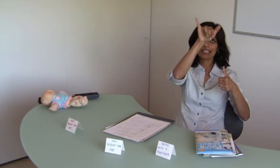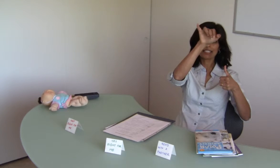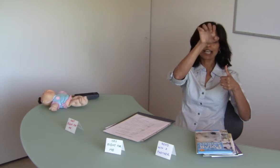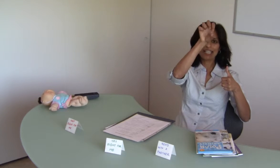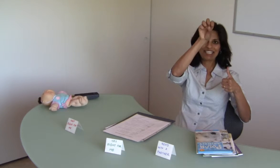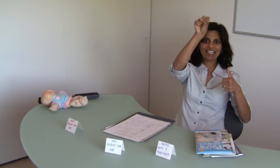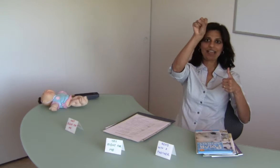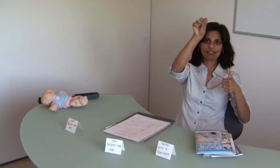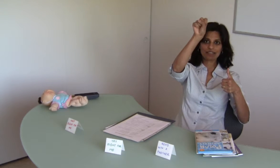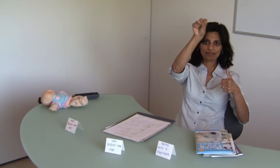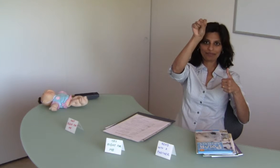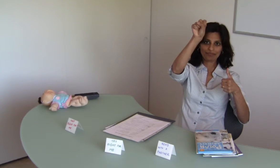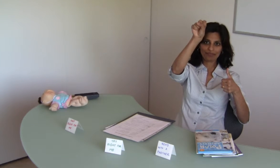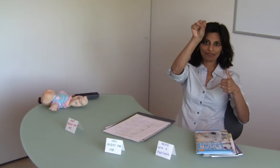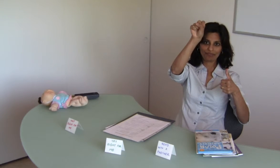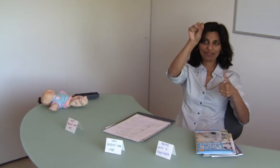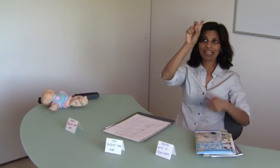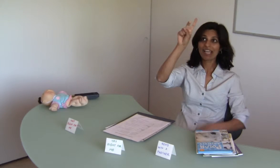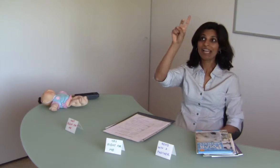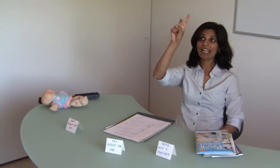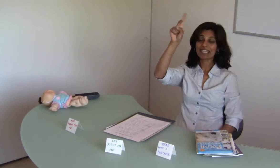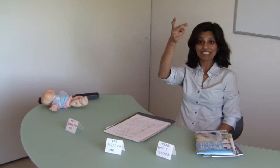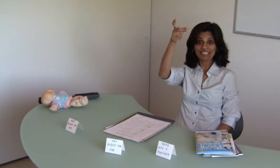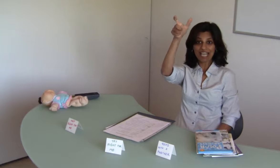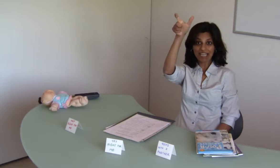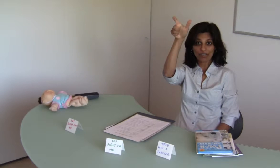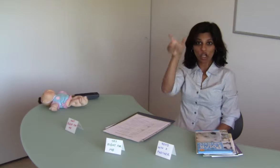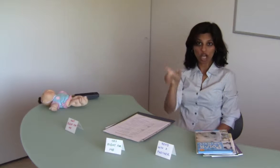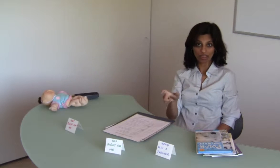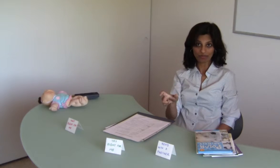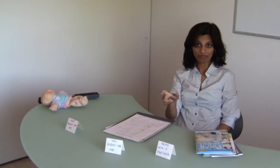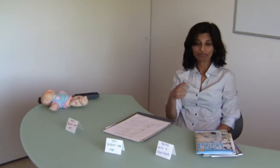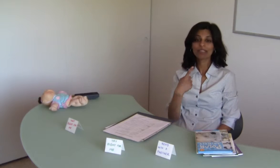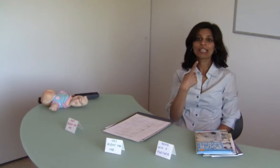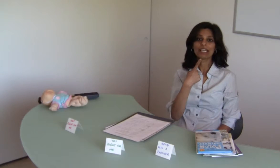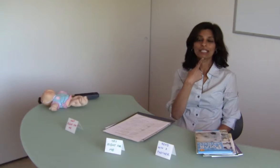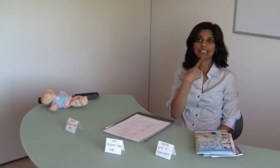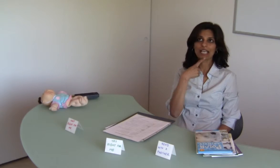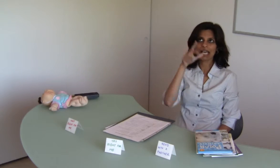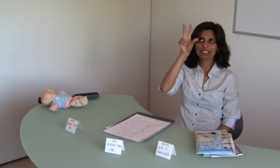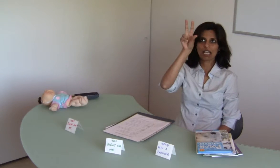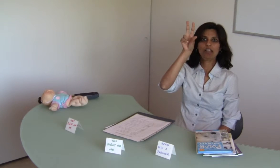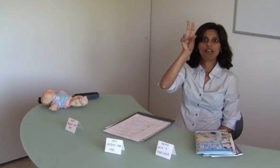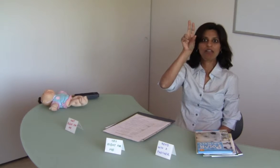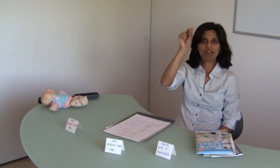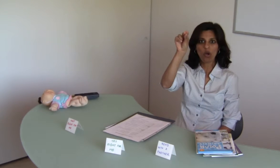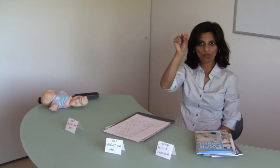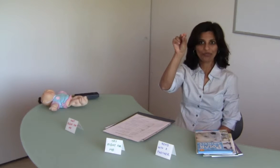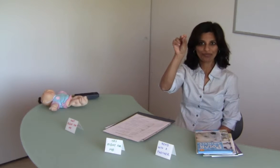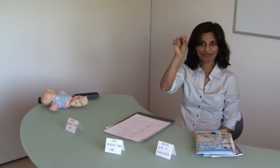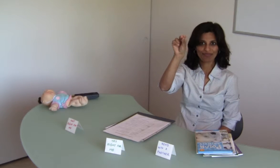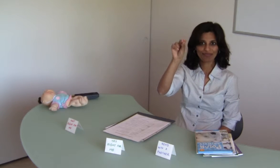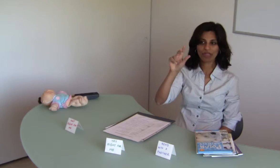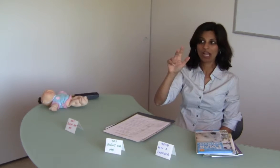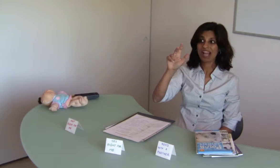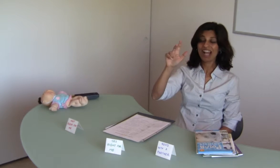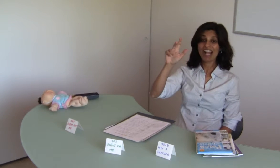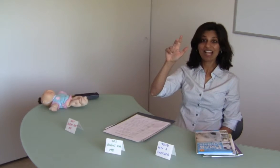says yes. The second column says no.